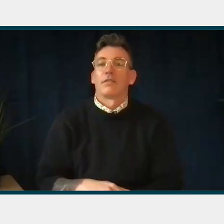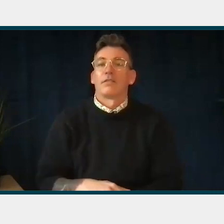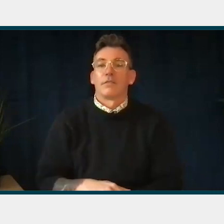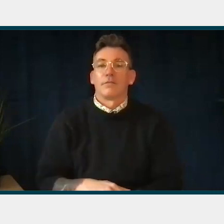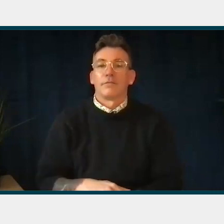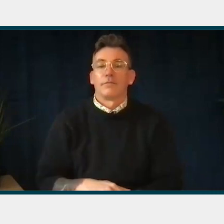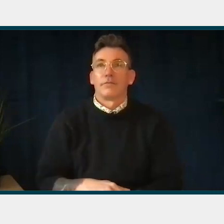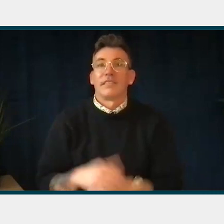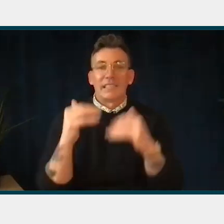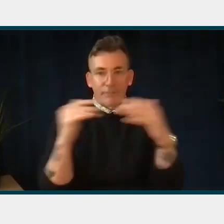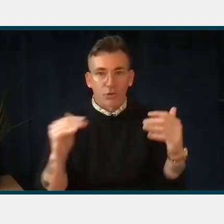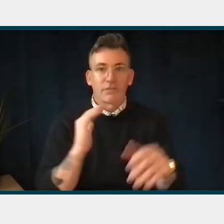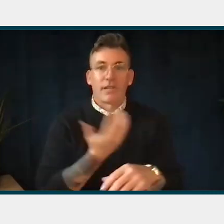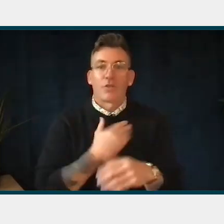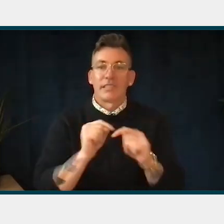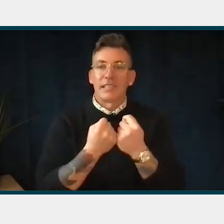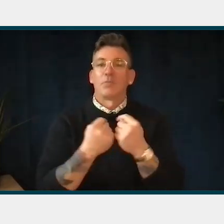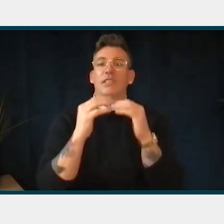From day one,